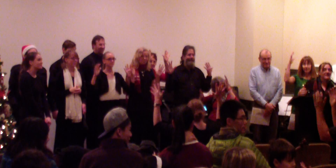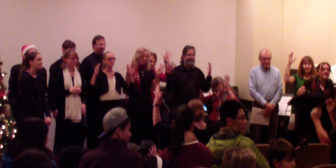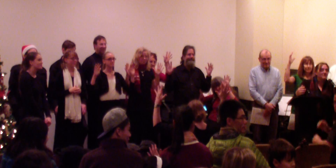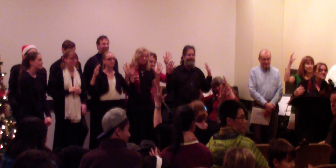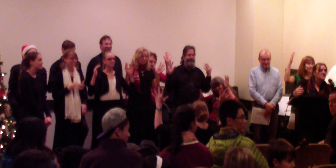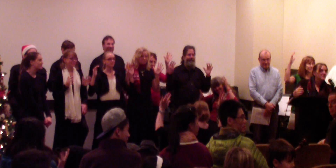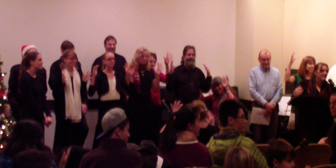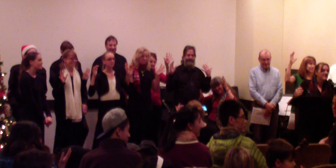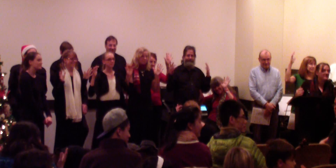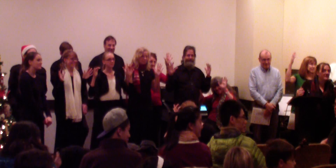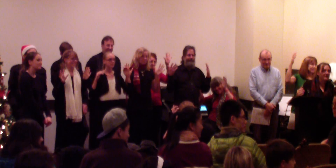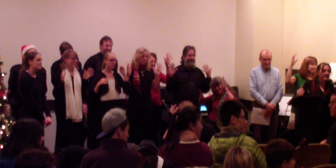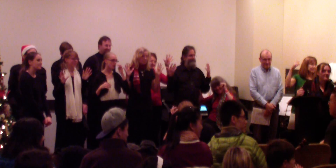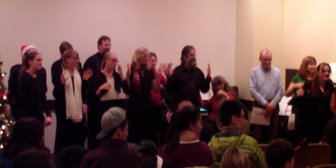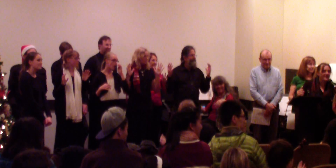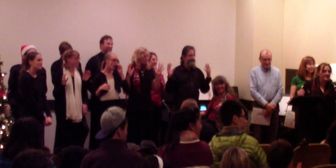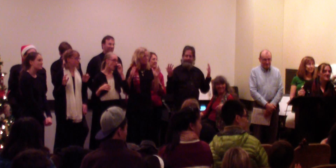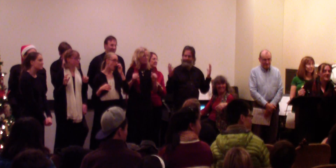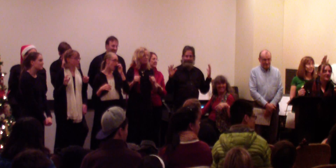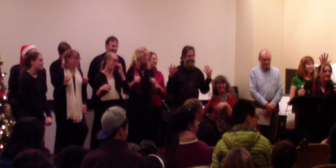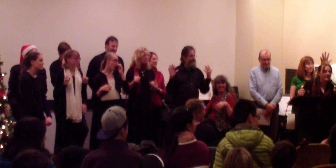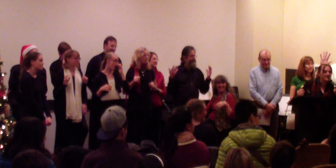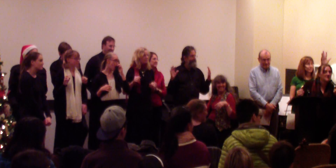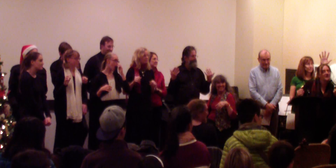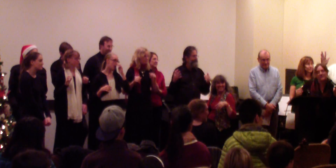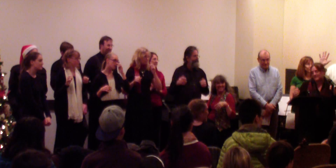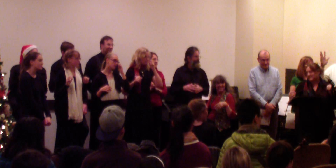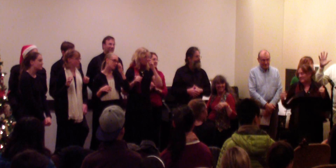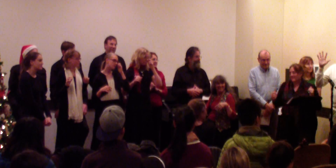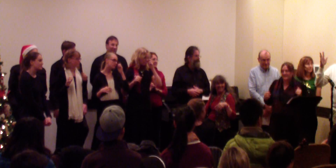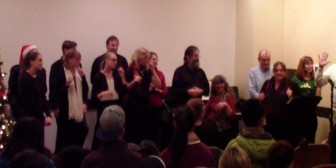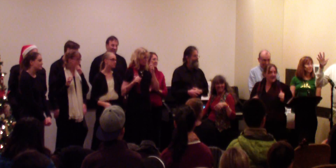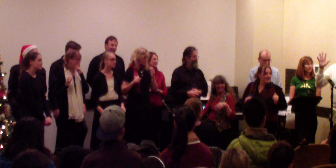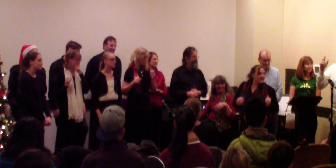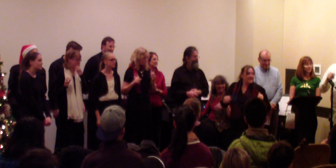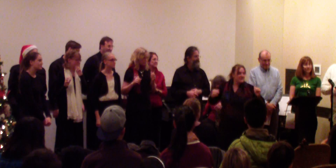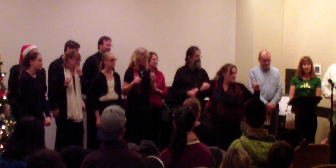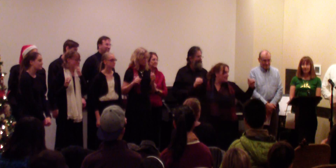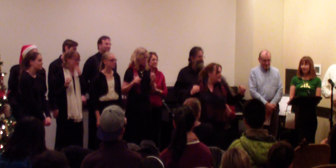Come up and show them. And this is how you clap in American Sign Language. Come here. Show them.